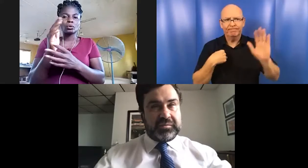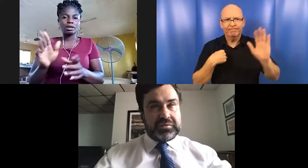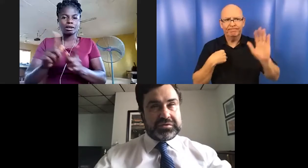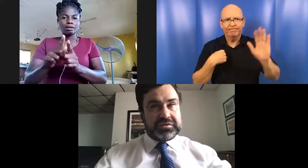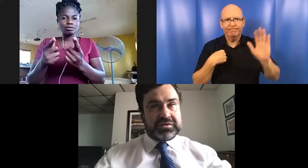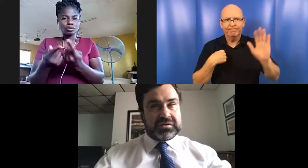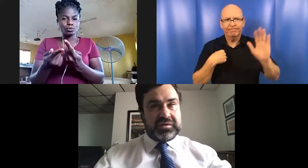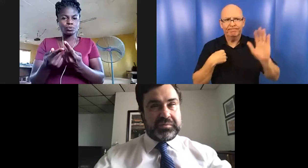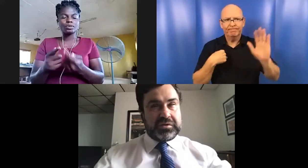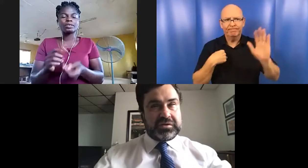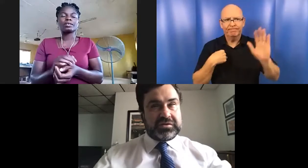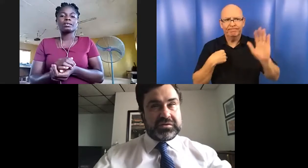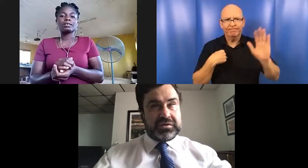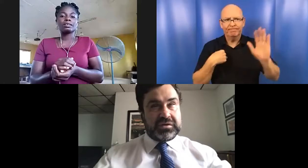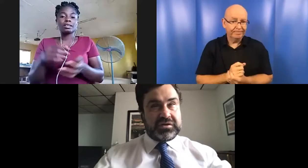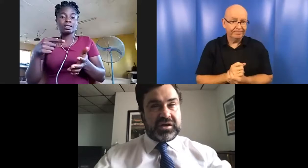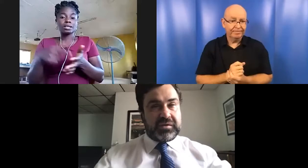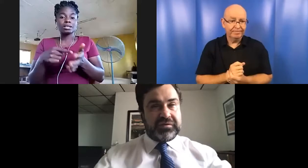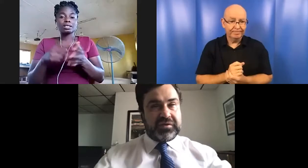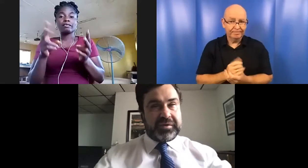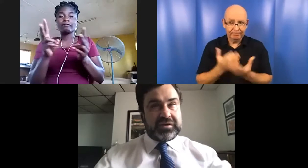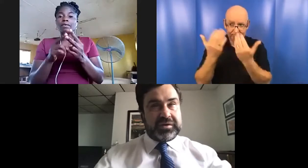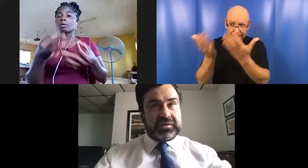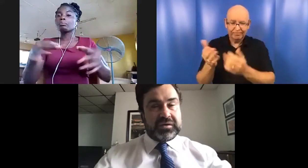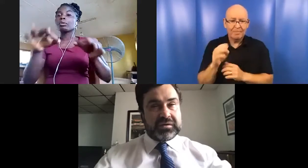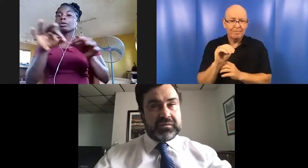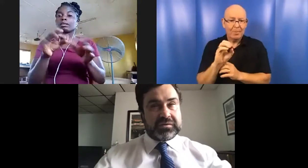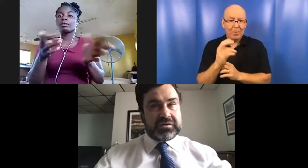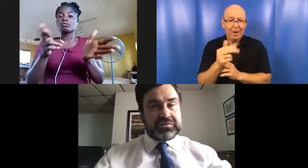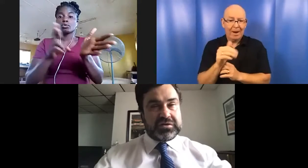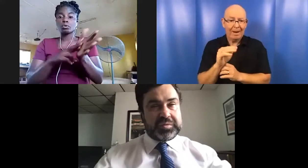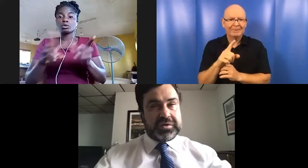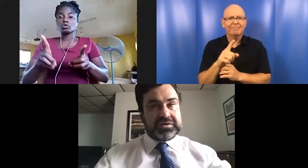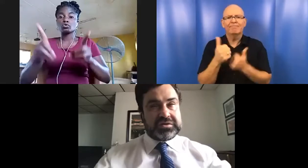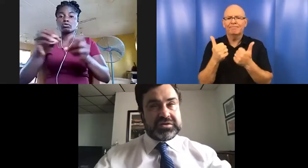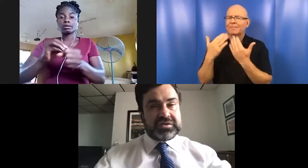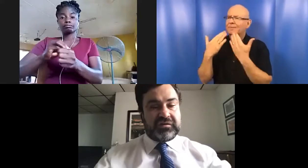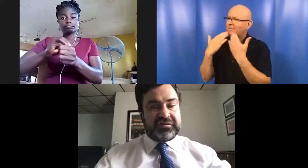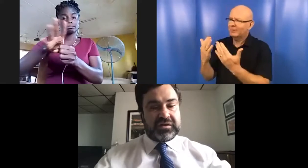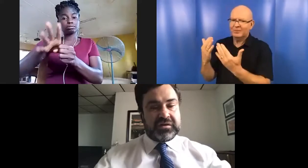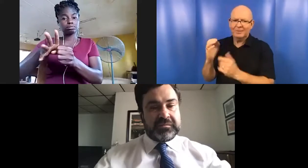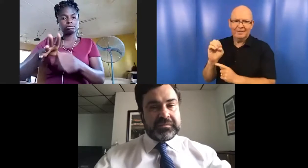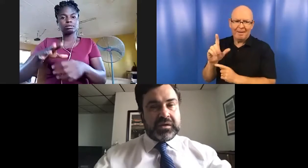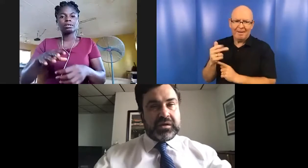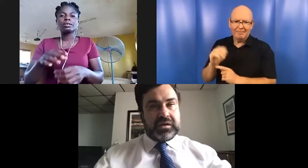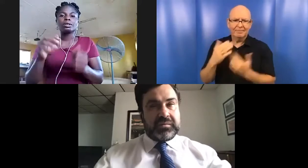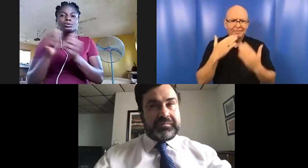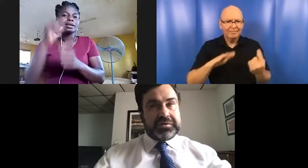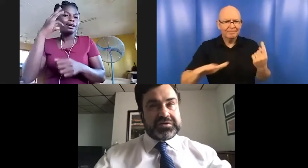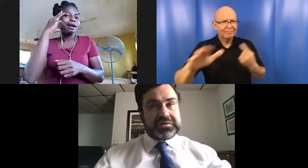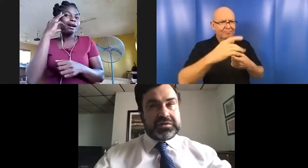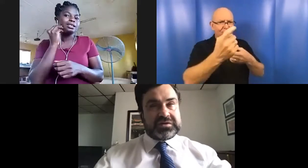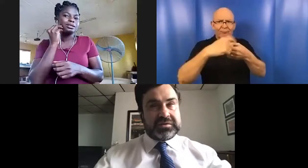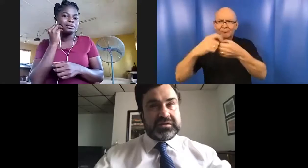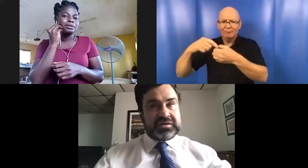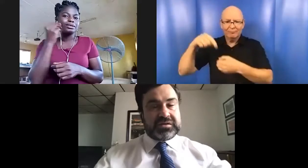very important report during the time of the pandemic with regard to the experiences of